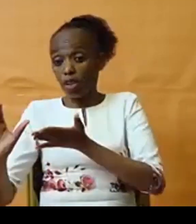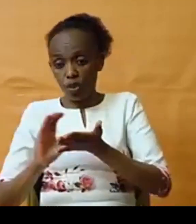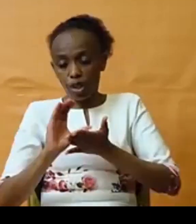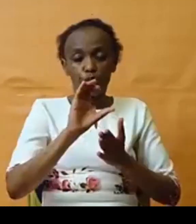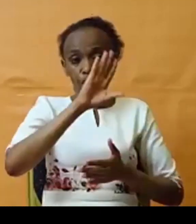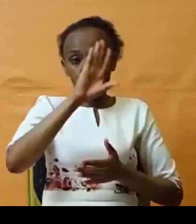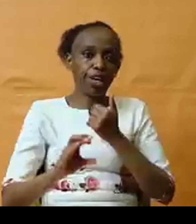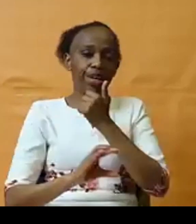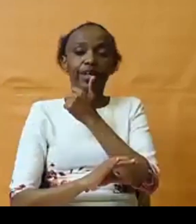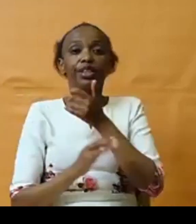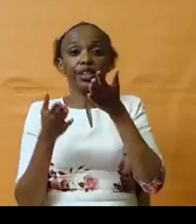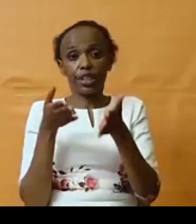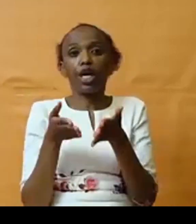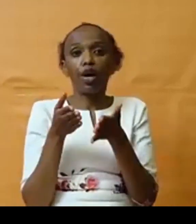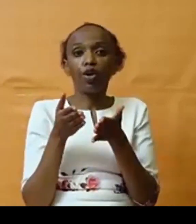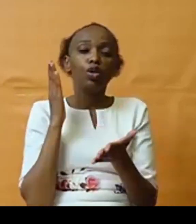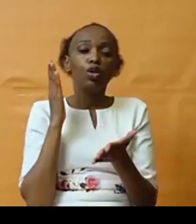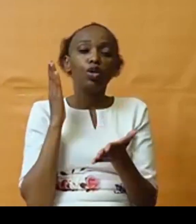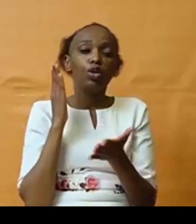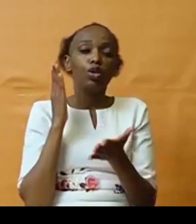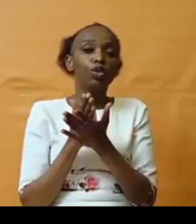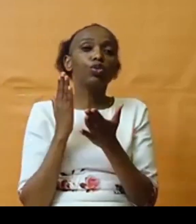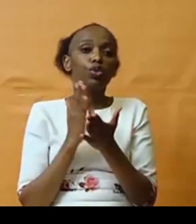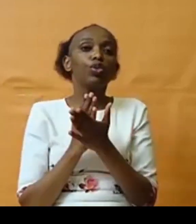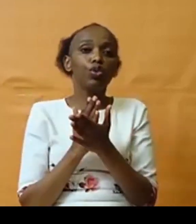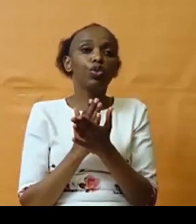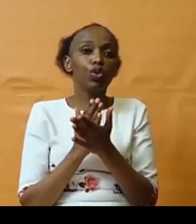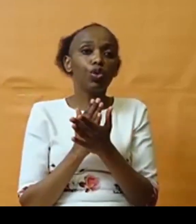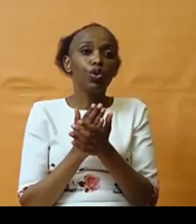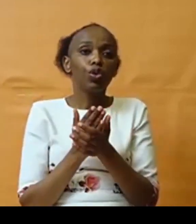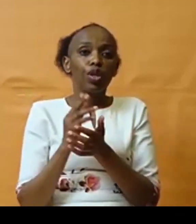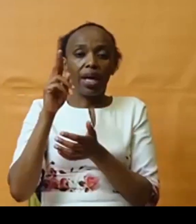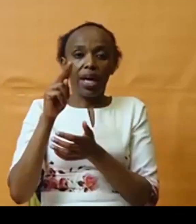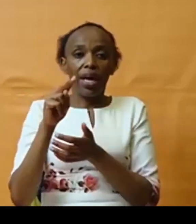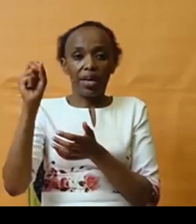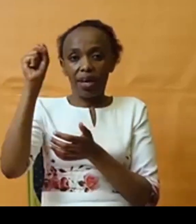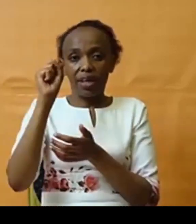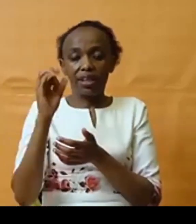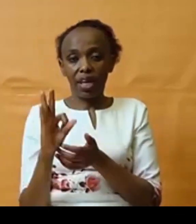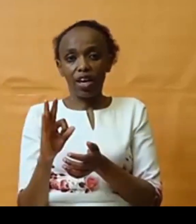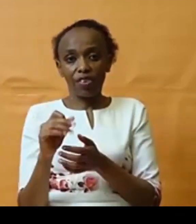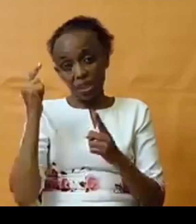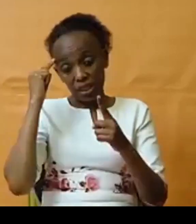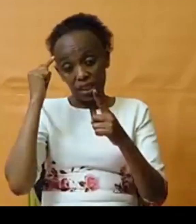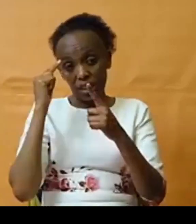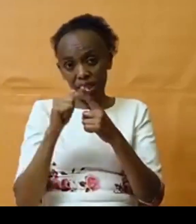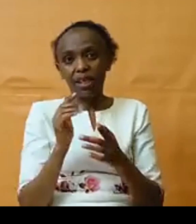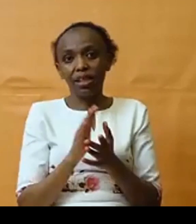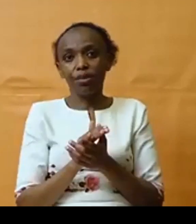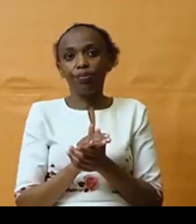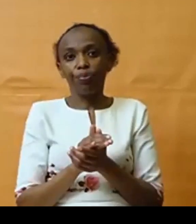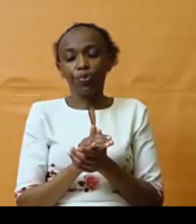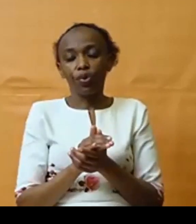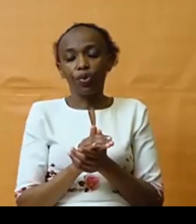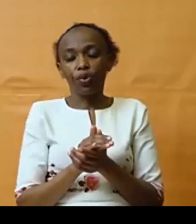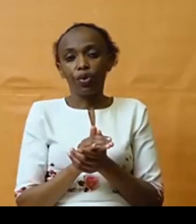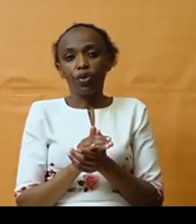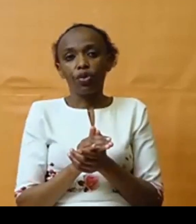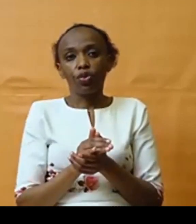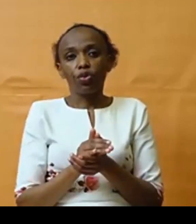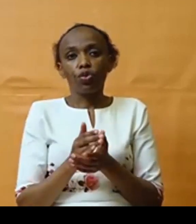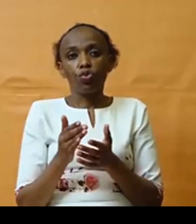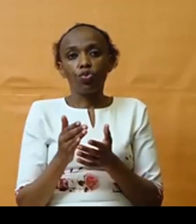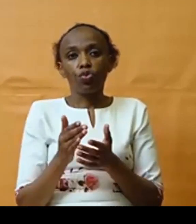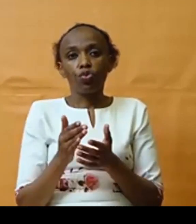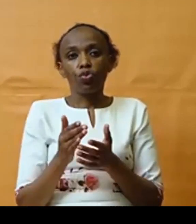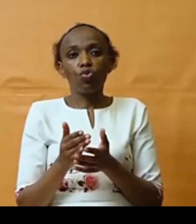instance, to the African countries. So indeed, the LSF is intended to incentivize